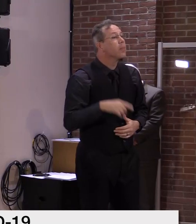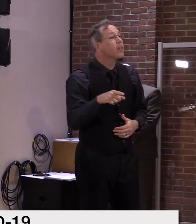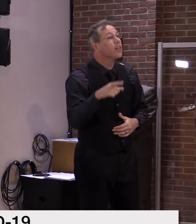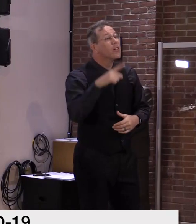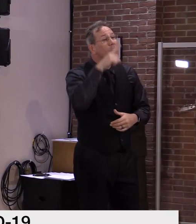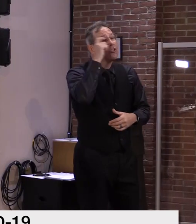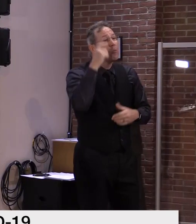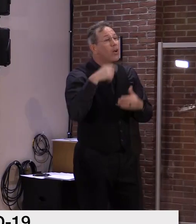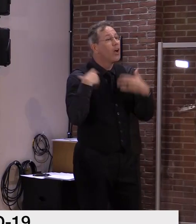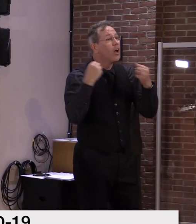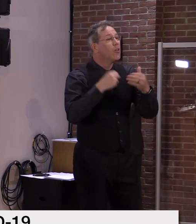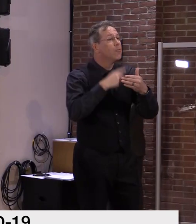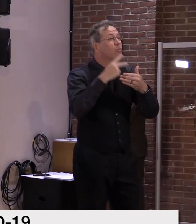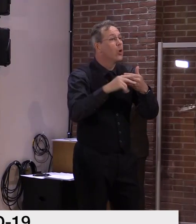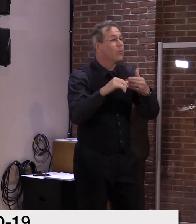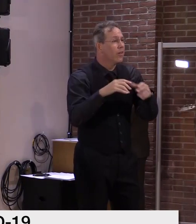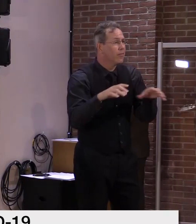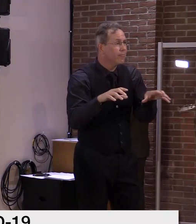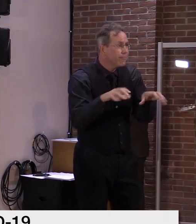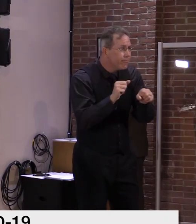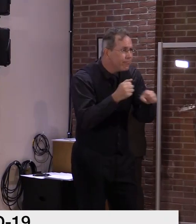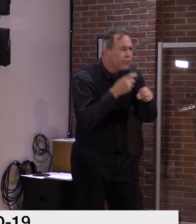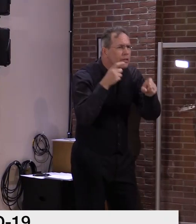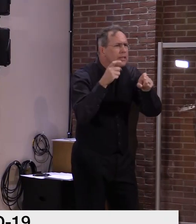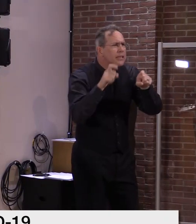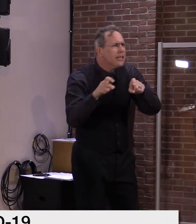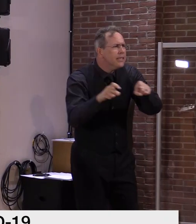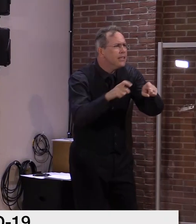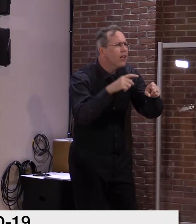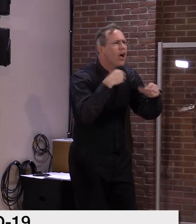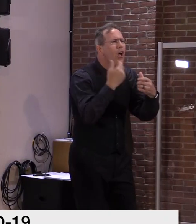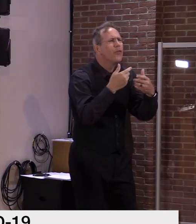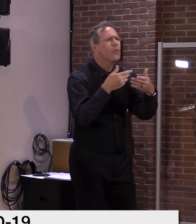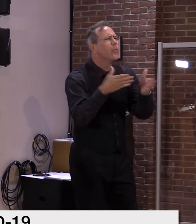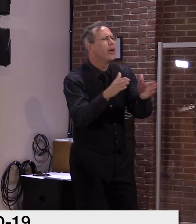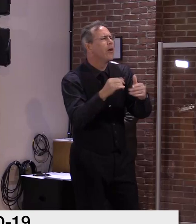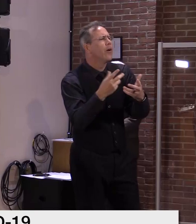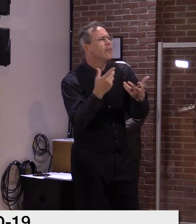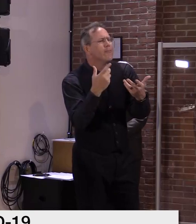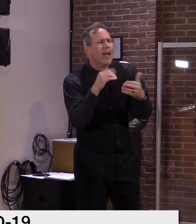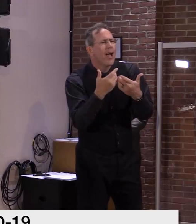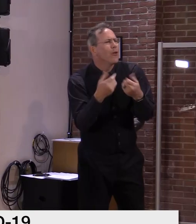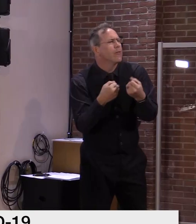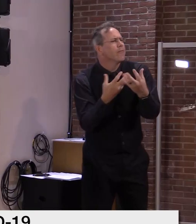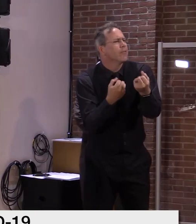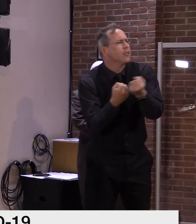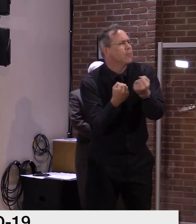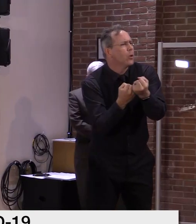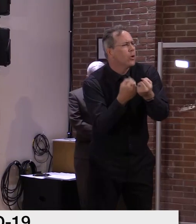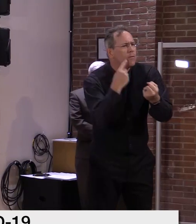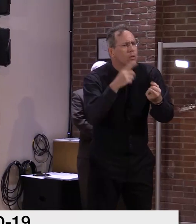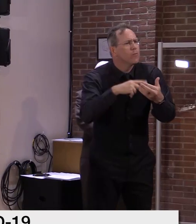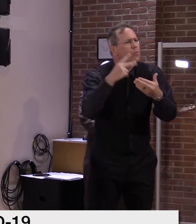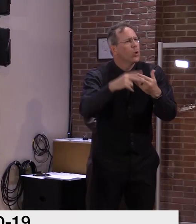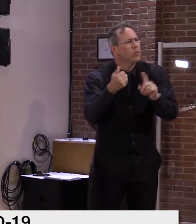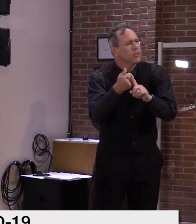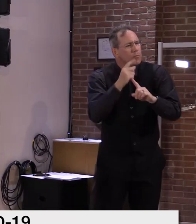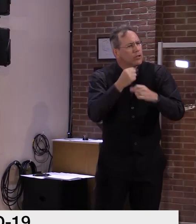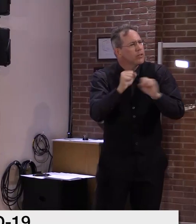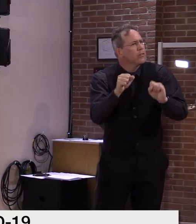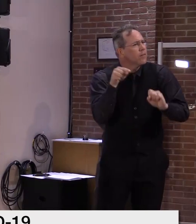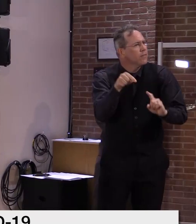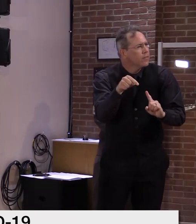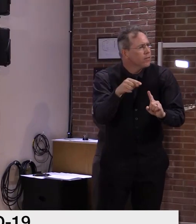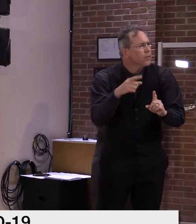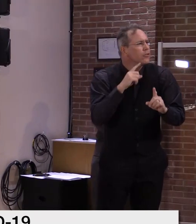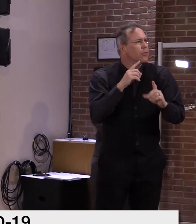is yet another strategy in our toolkit to support summer programs as they step up to make sure that this summer matters for Vermont's